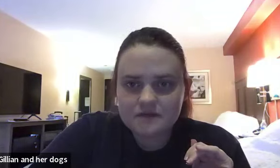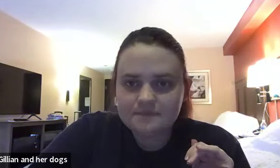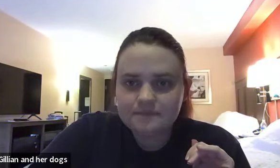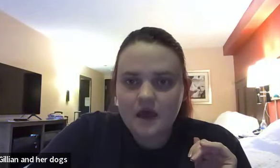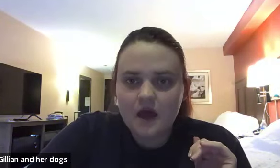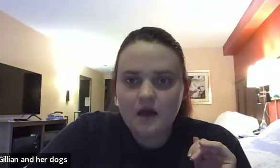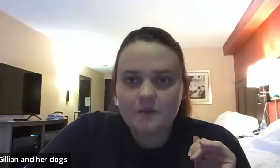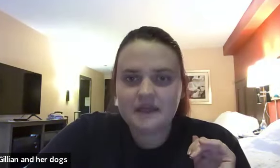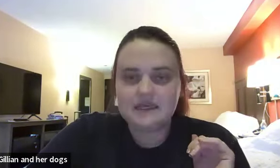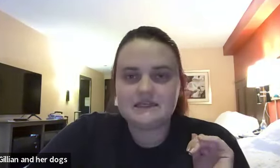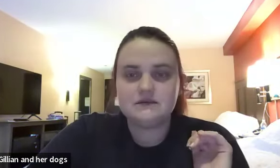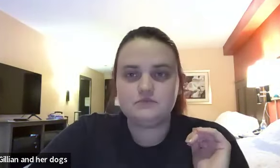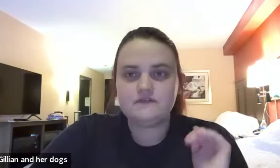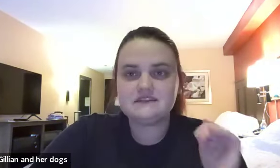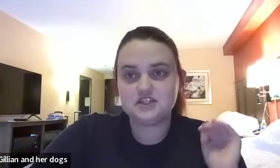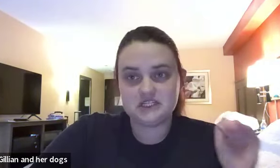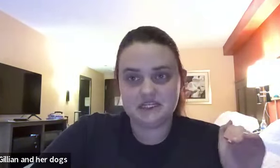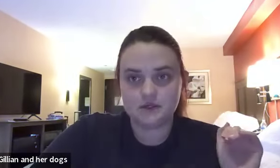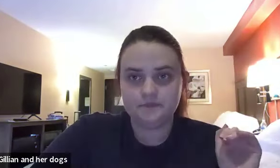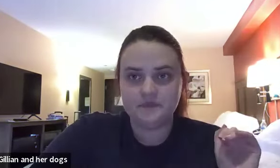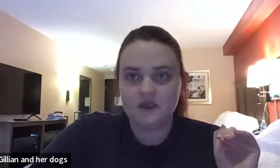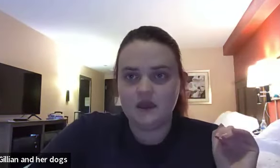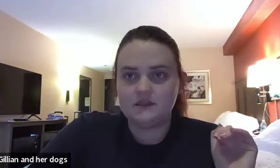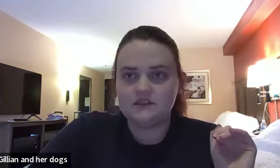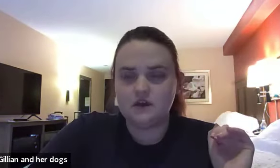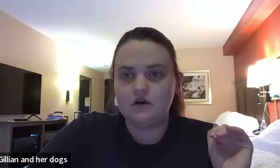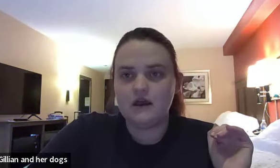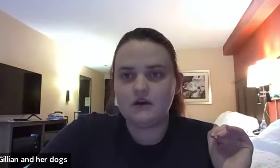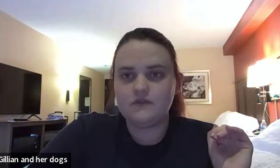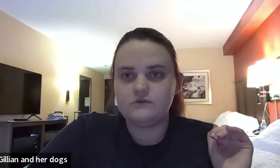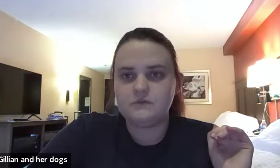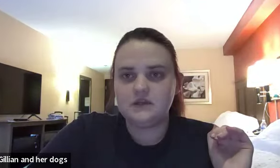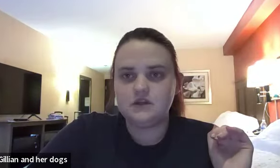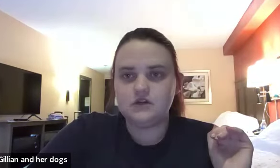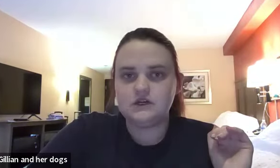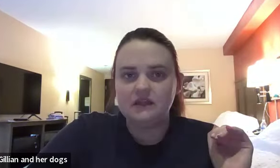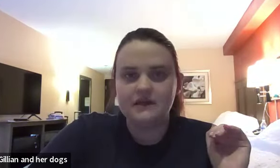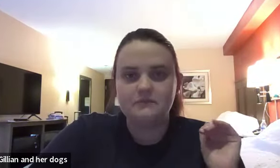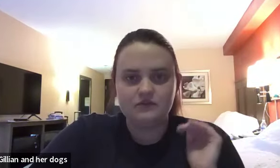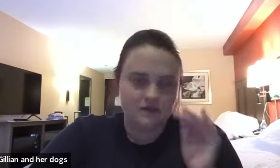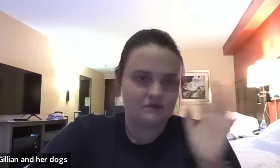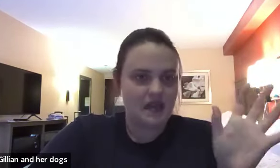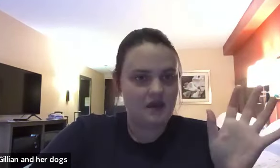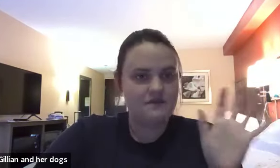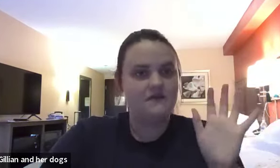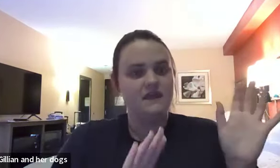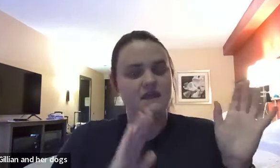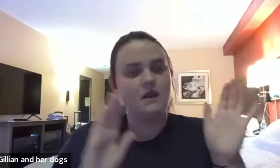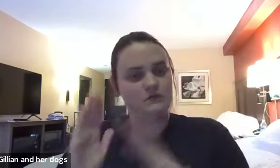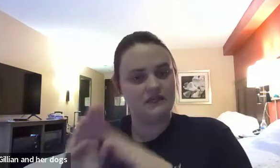this. Is breakfast, lunch, and dinner. And so I thought that would be a good like main three that to have. And then I will, like I